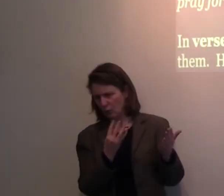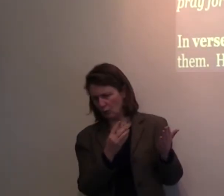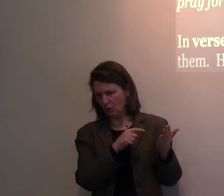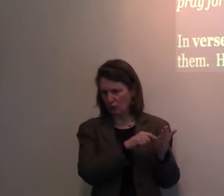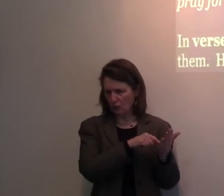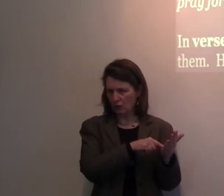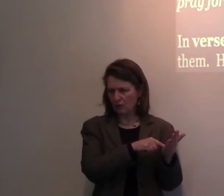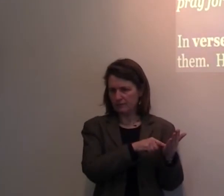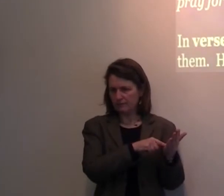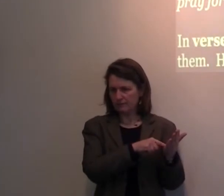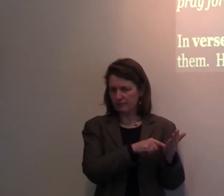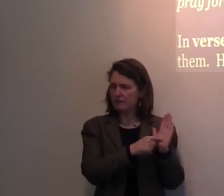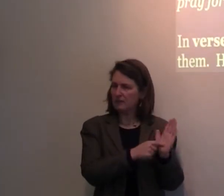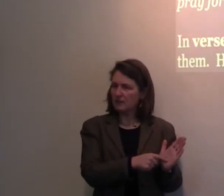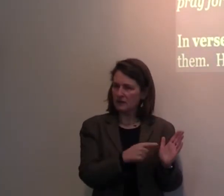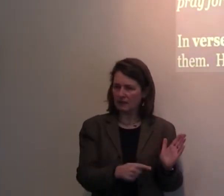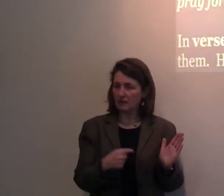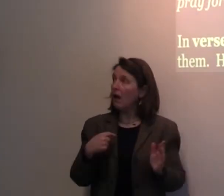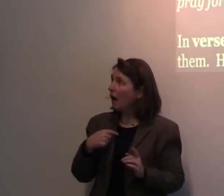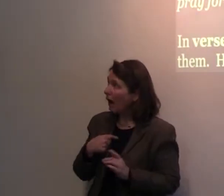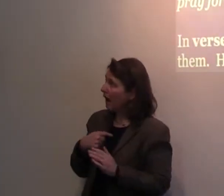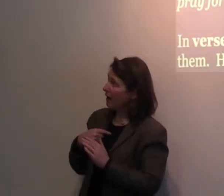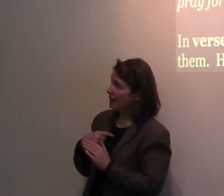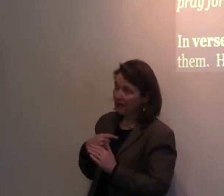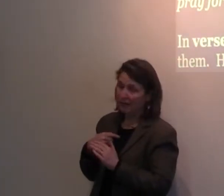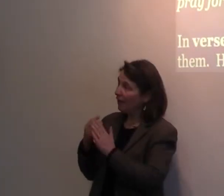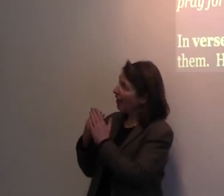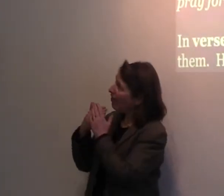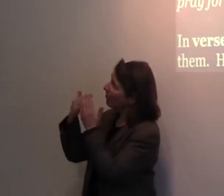4. Quote, I thank God every time I remember you,